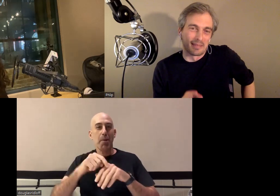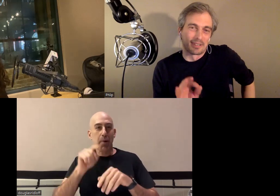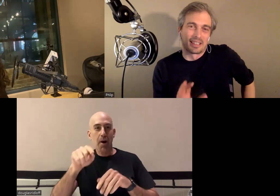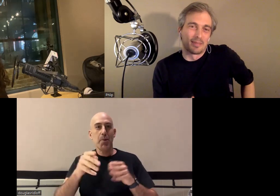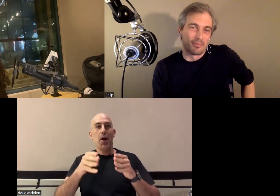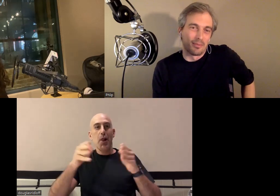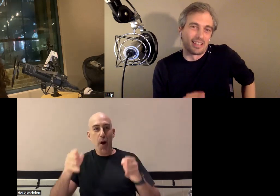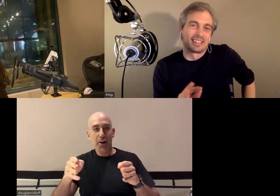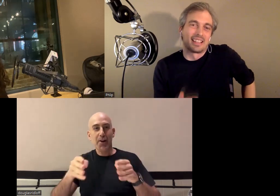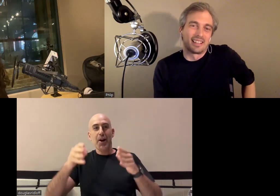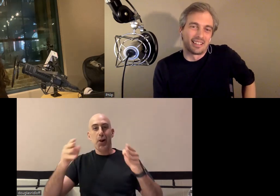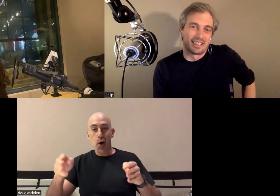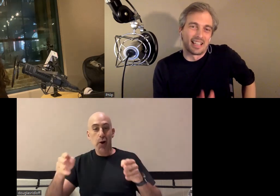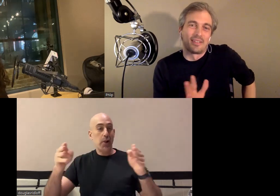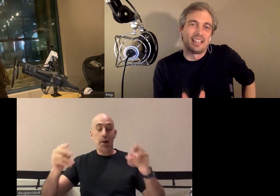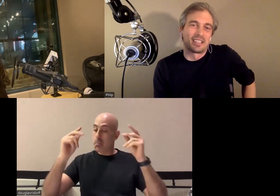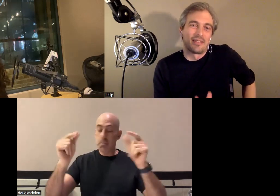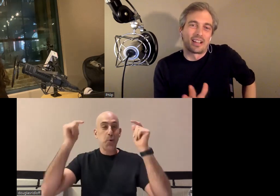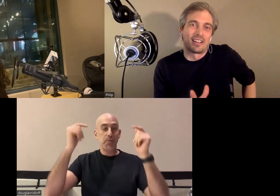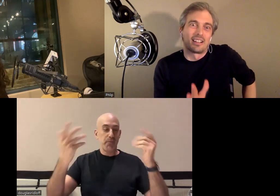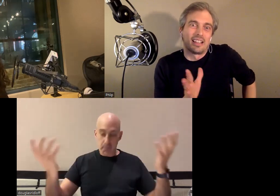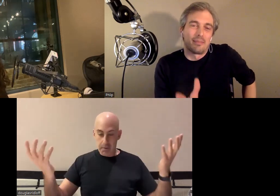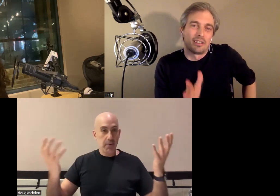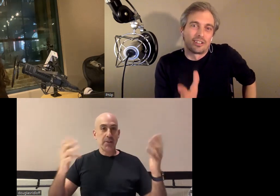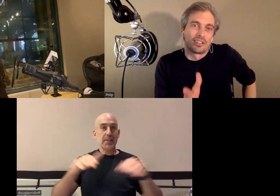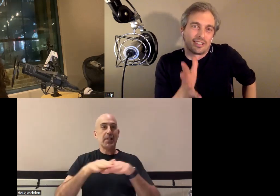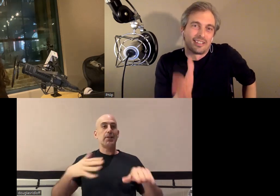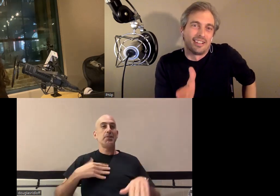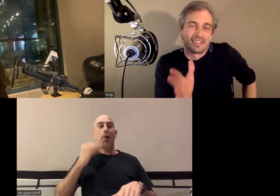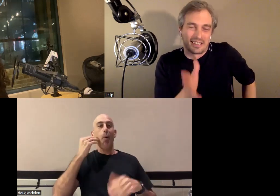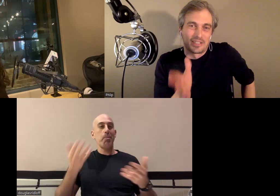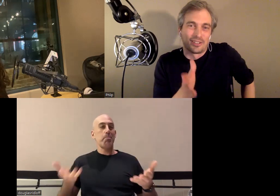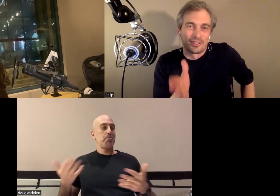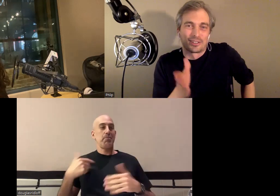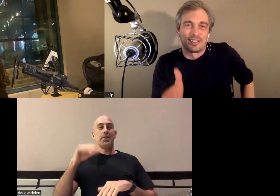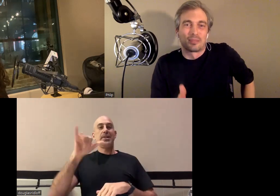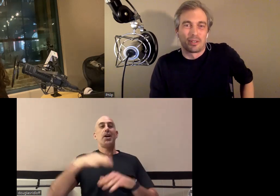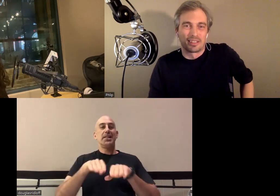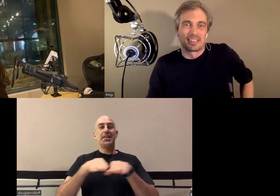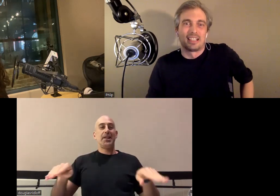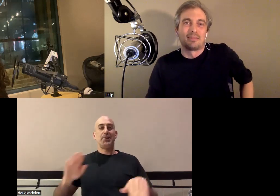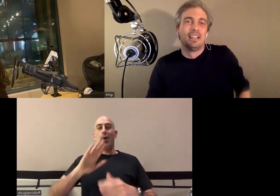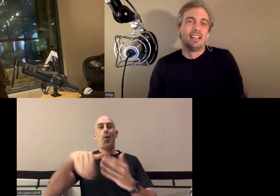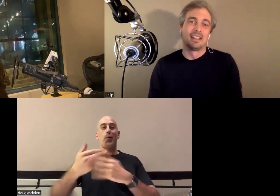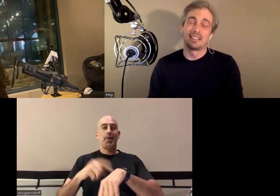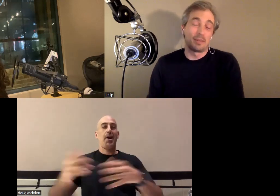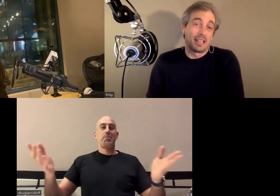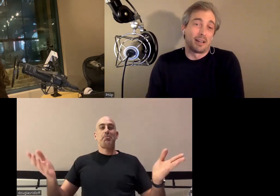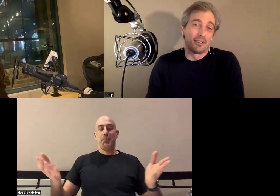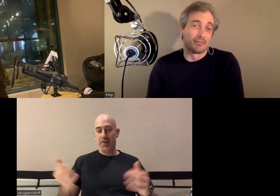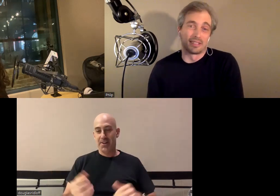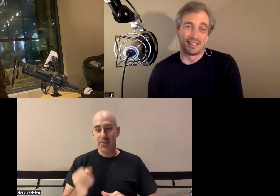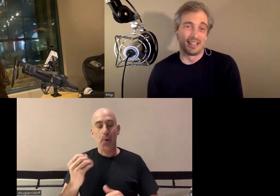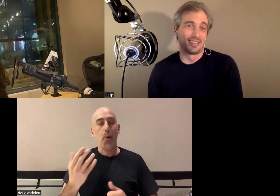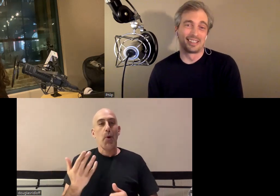like baby steps. I came up once and then another time. And each time I got on there, he had me longer and on the stage for longer and longer periods of time until that